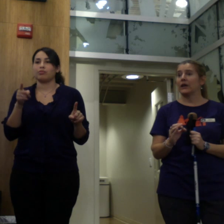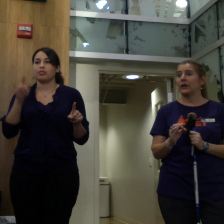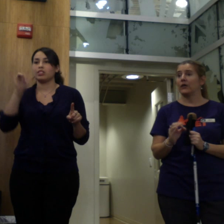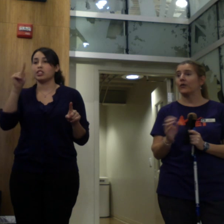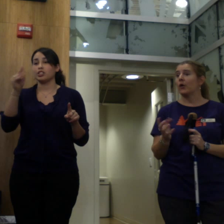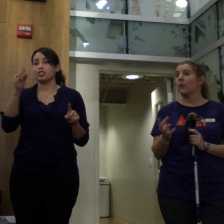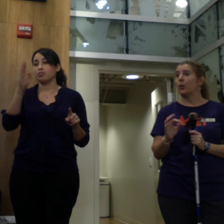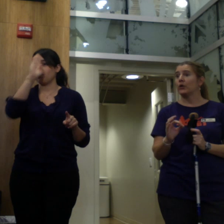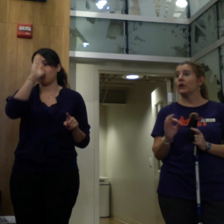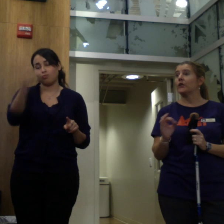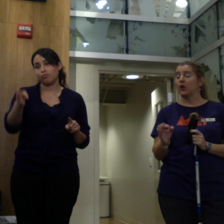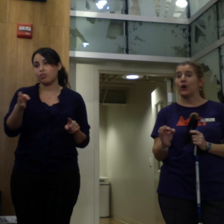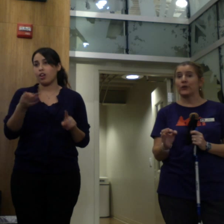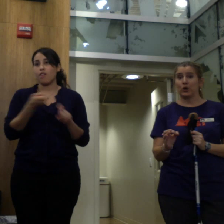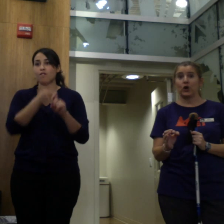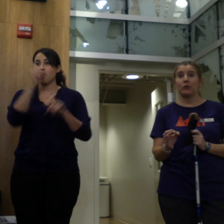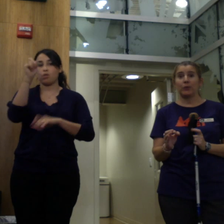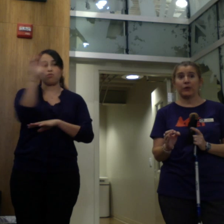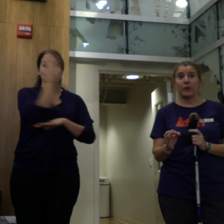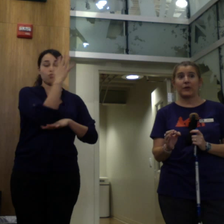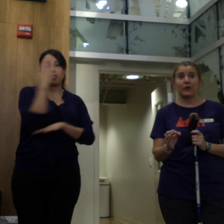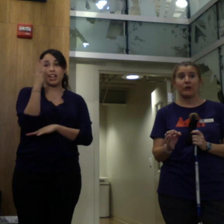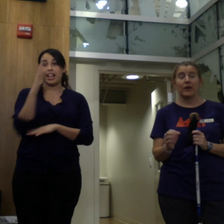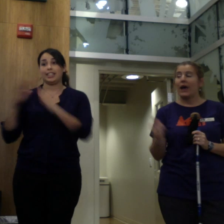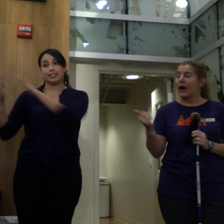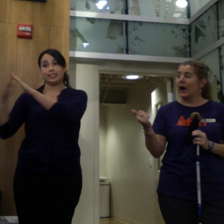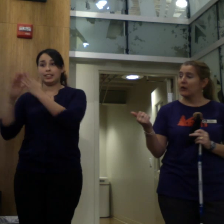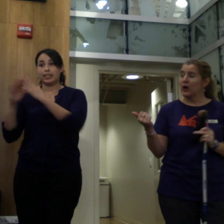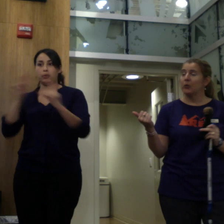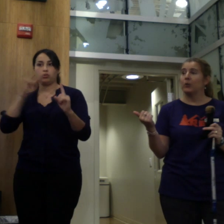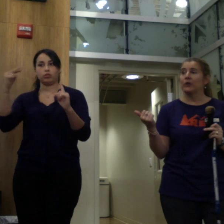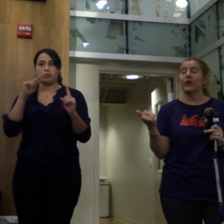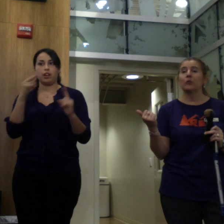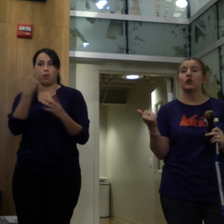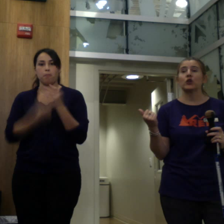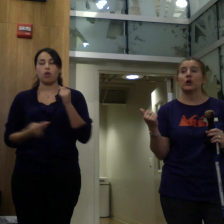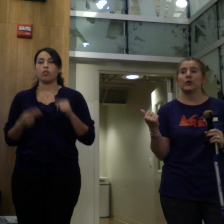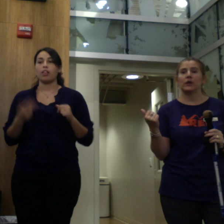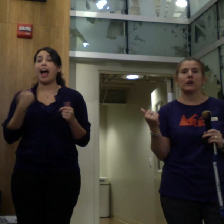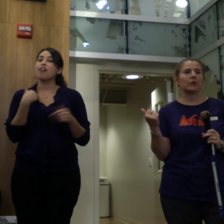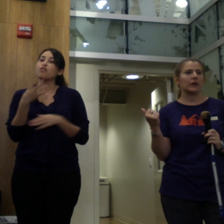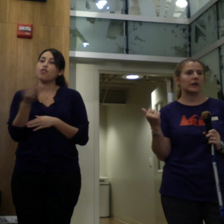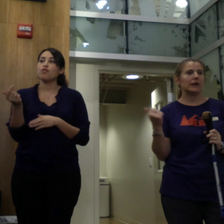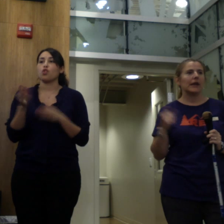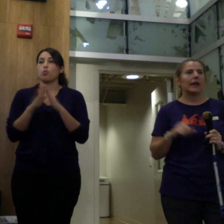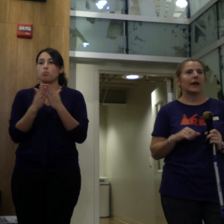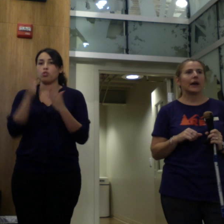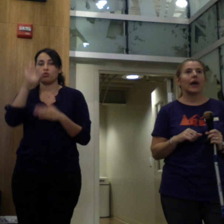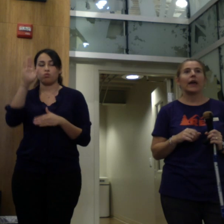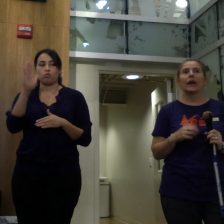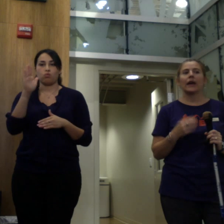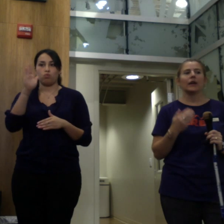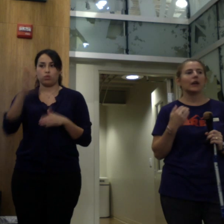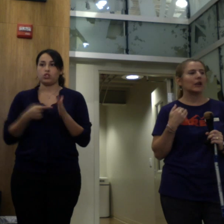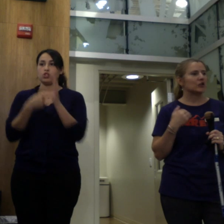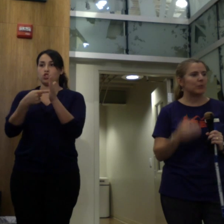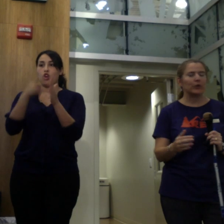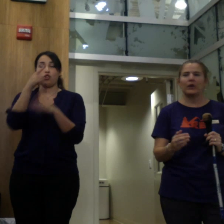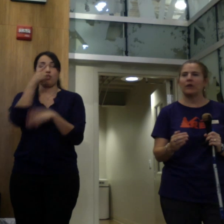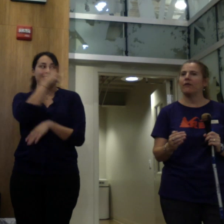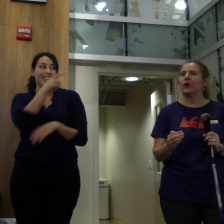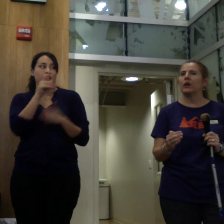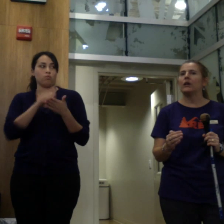like it is from a wilderness and also an urban perspective. I have a couple books that I'm going to show you that he's written, and he